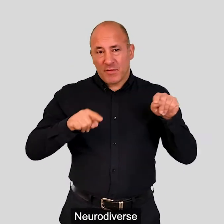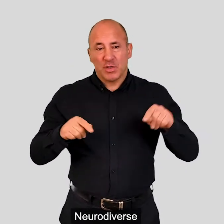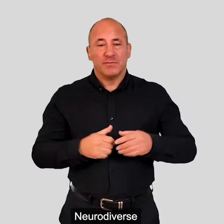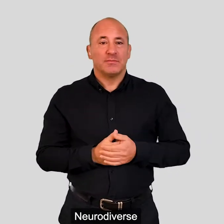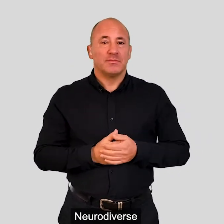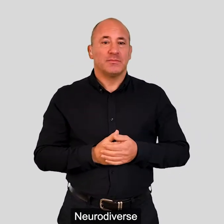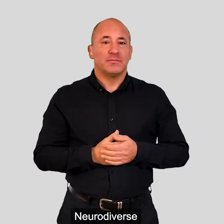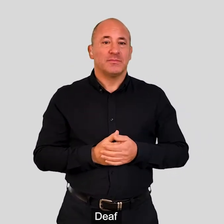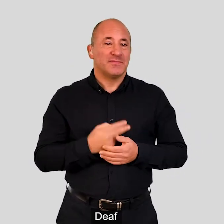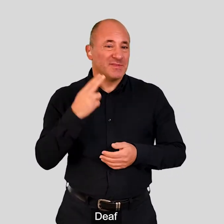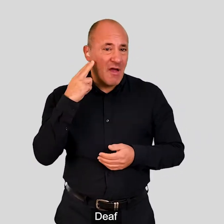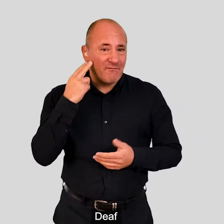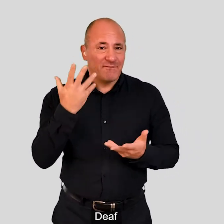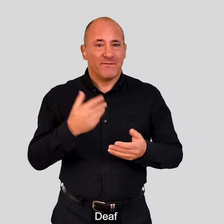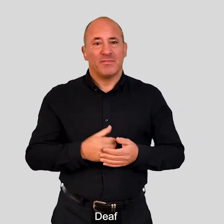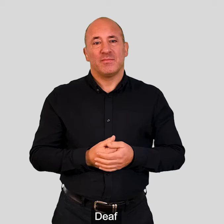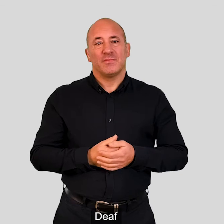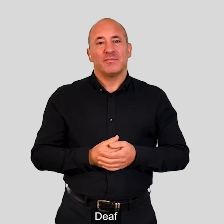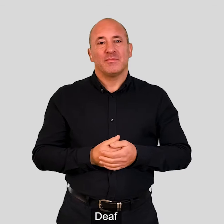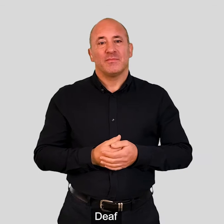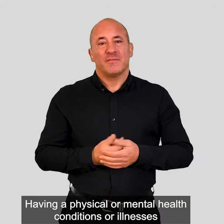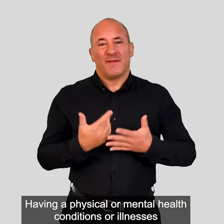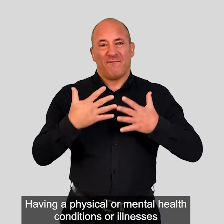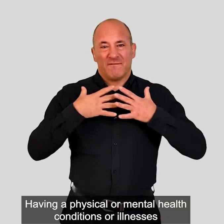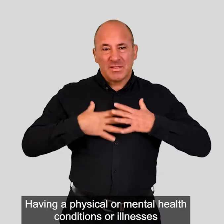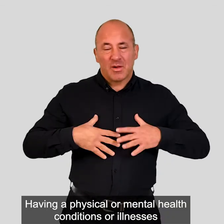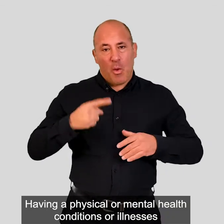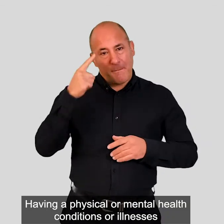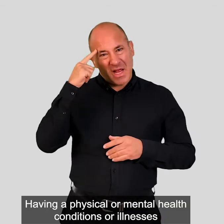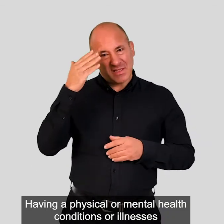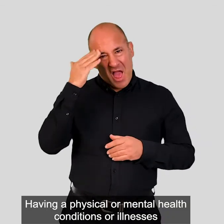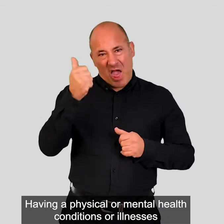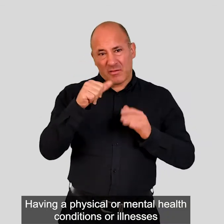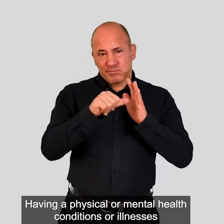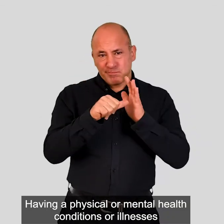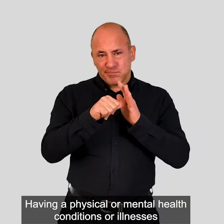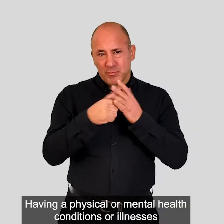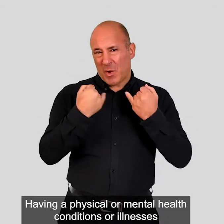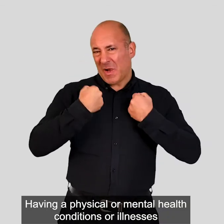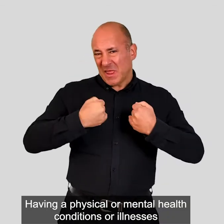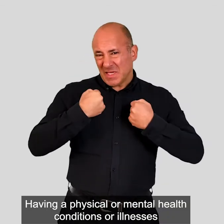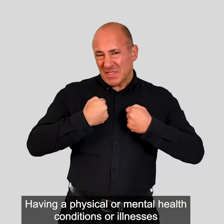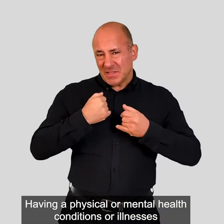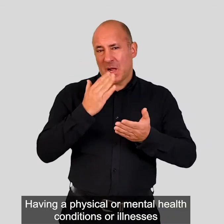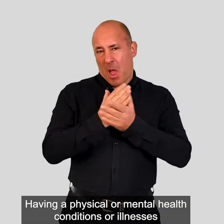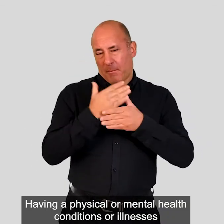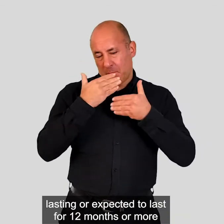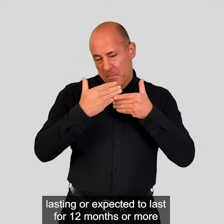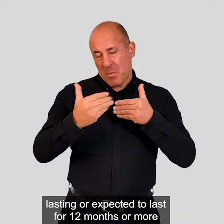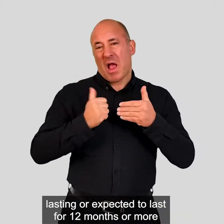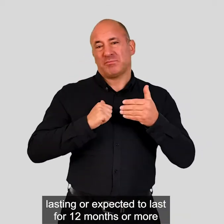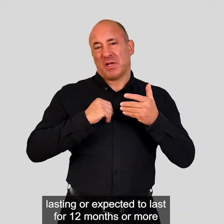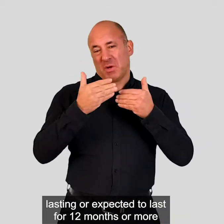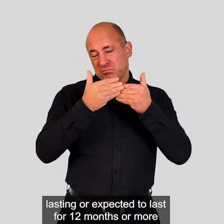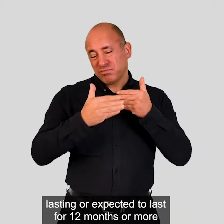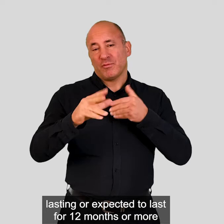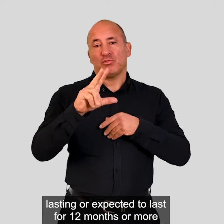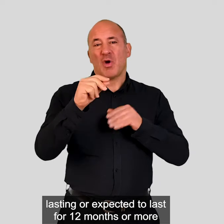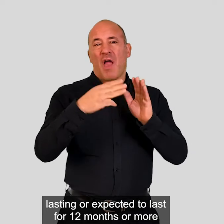neurodiverse, deaf, having a physical or mental health conditions or illnesses lasting or expected to last